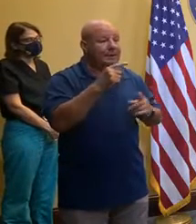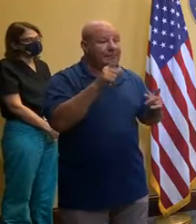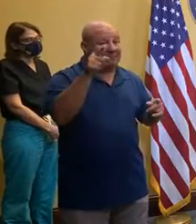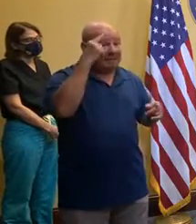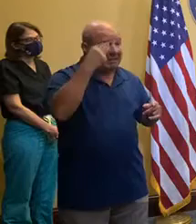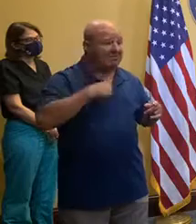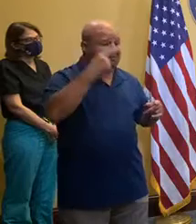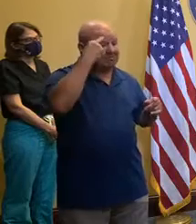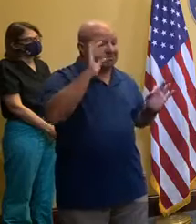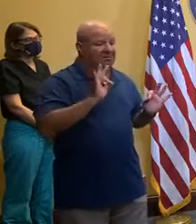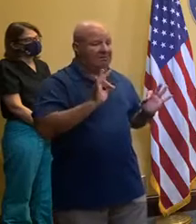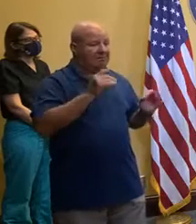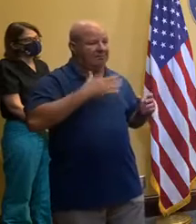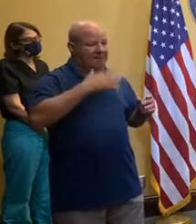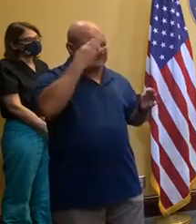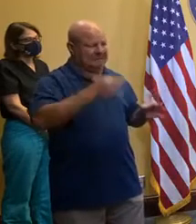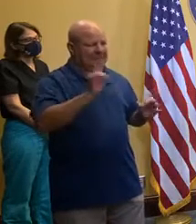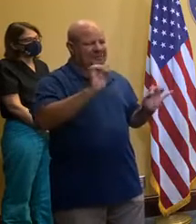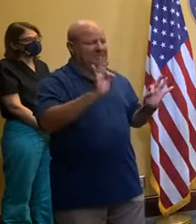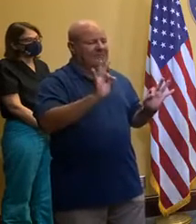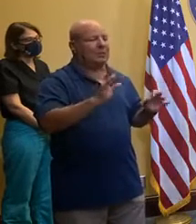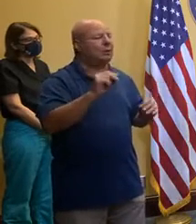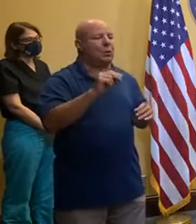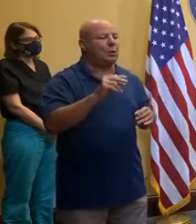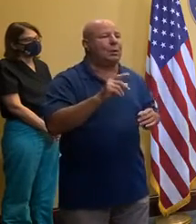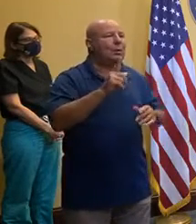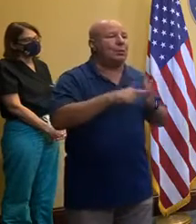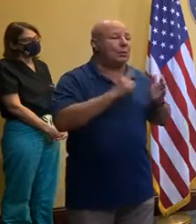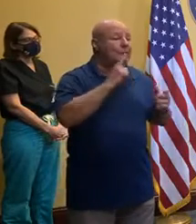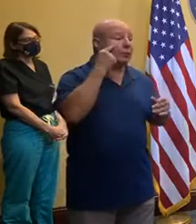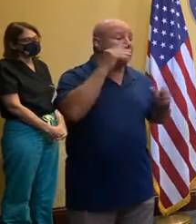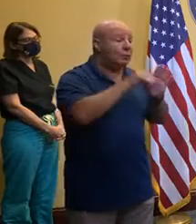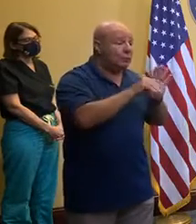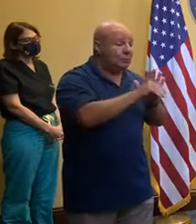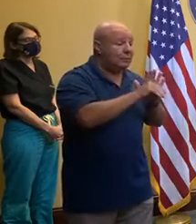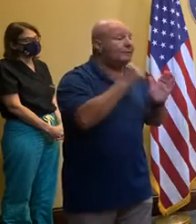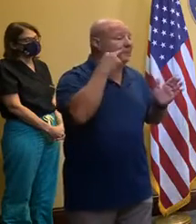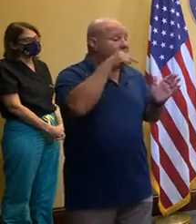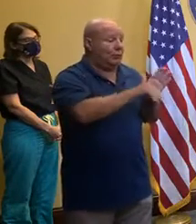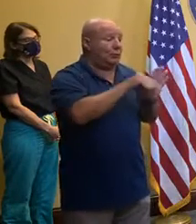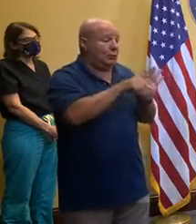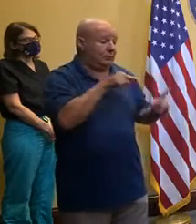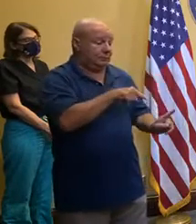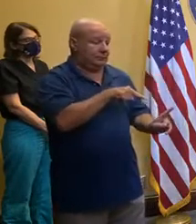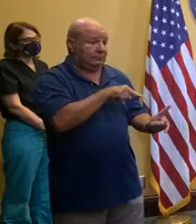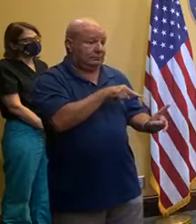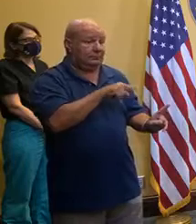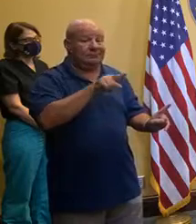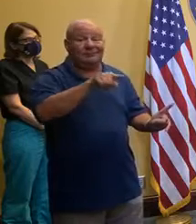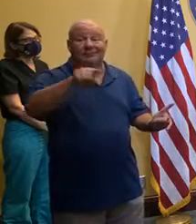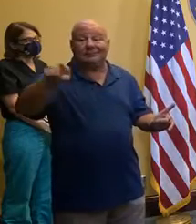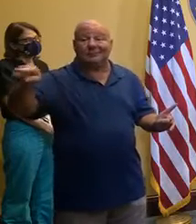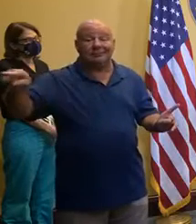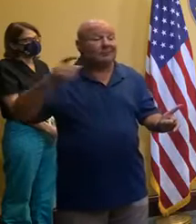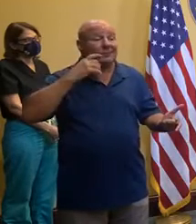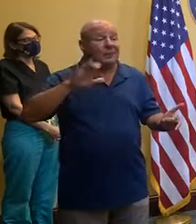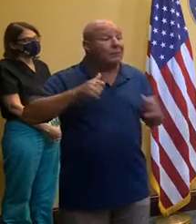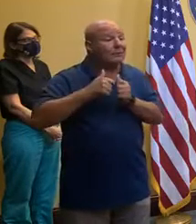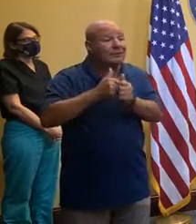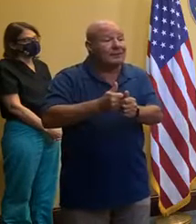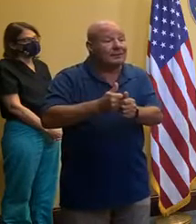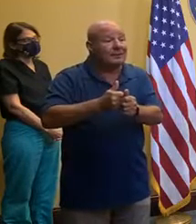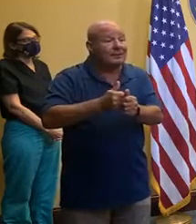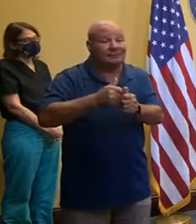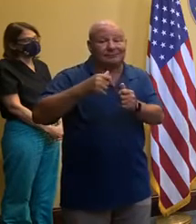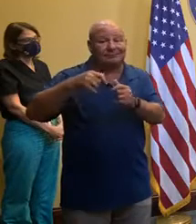me at all. What will be for New Orleans is what will be for New Orleans. And if others who don't want to follow those guidelines